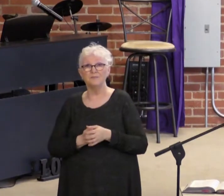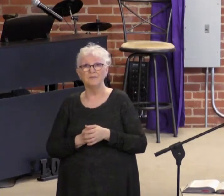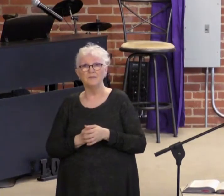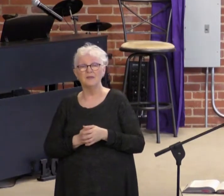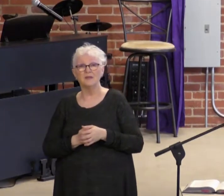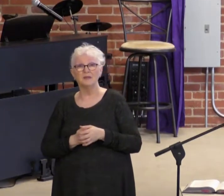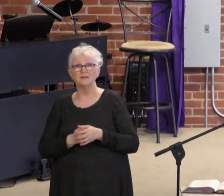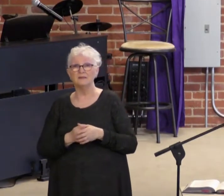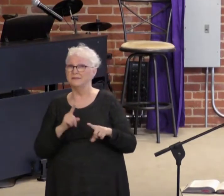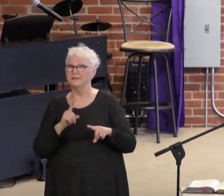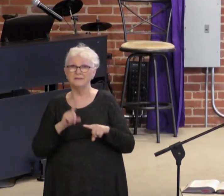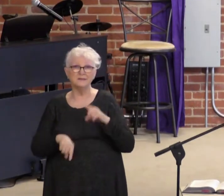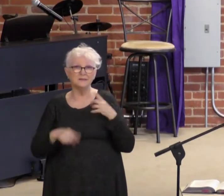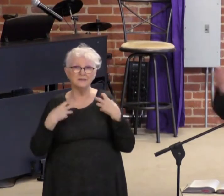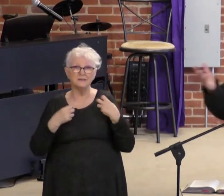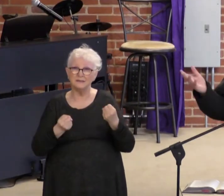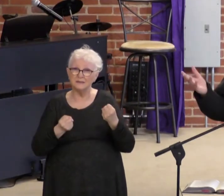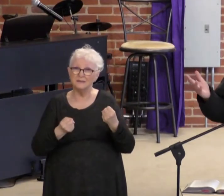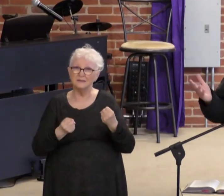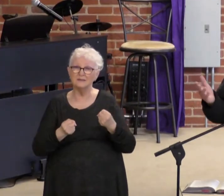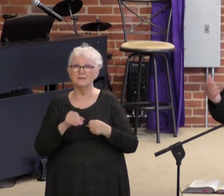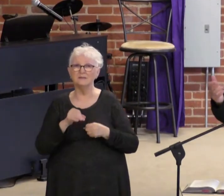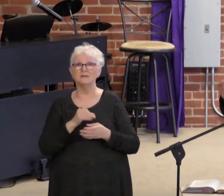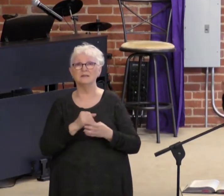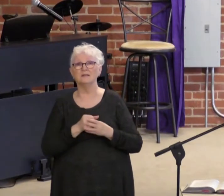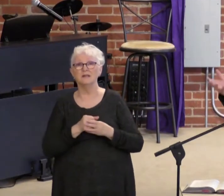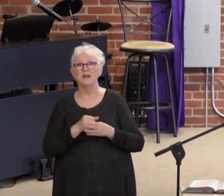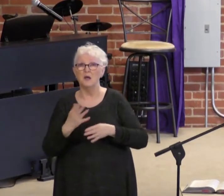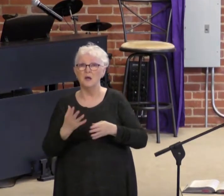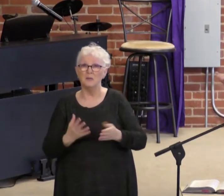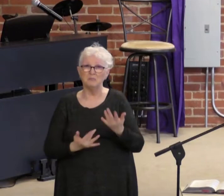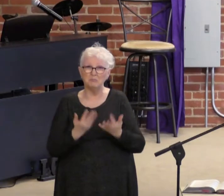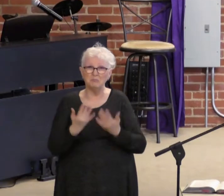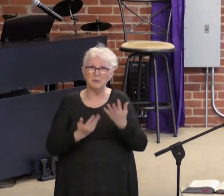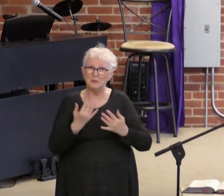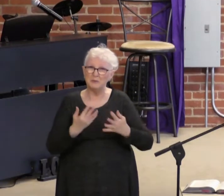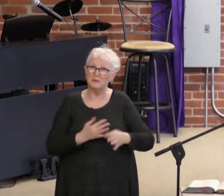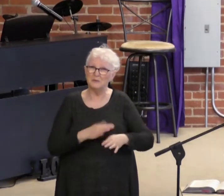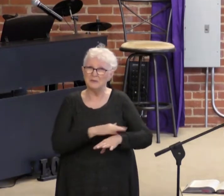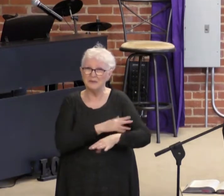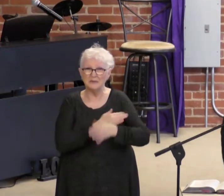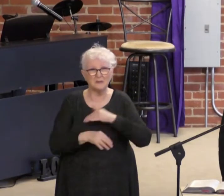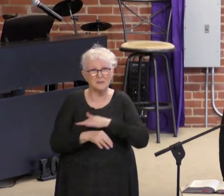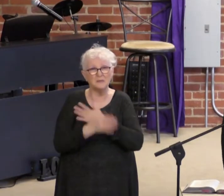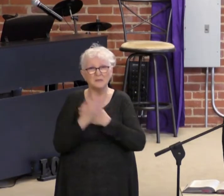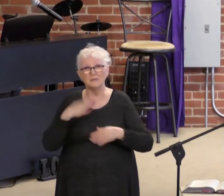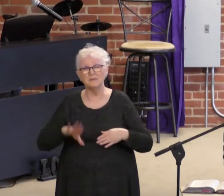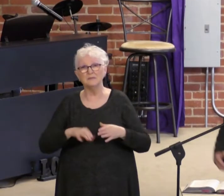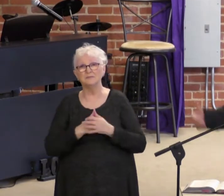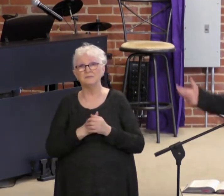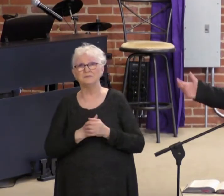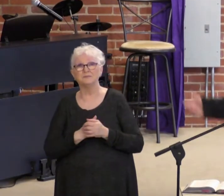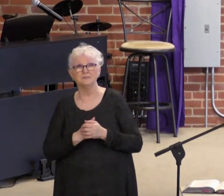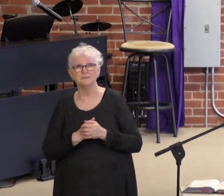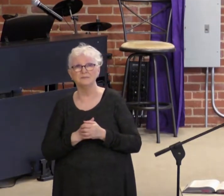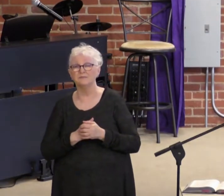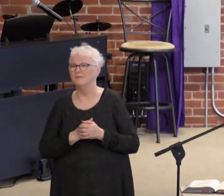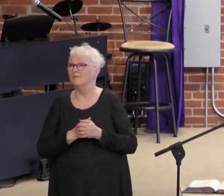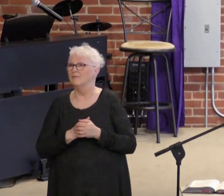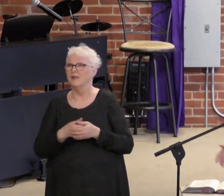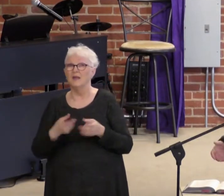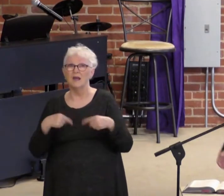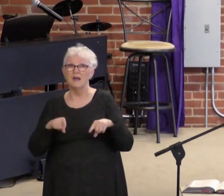these kinds of things going on in our lives, even if we're blessed to have a house to live in, or as Landon